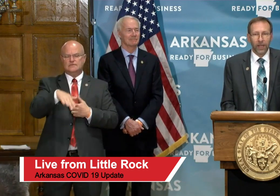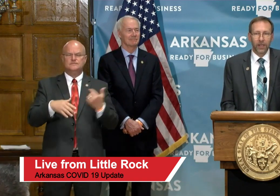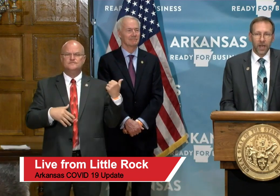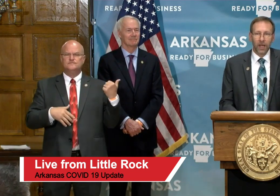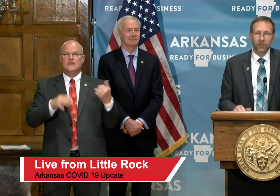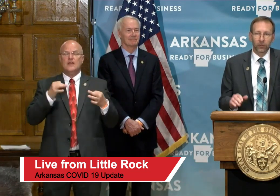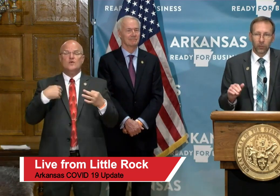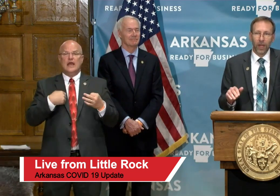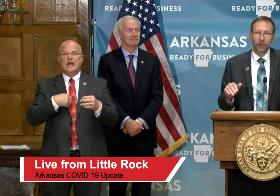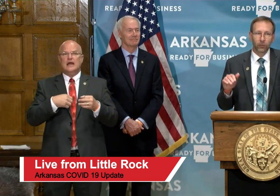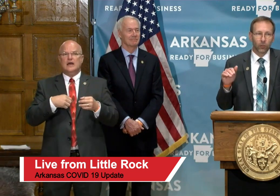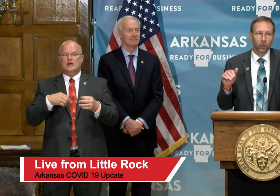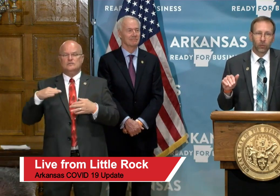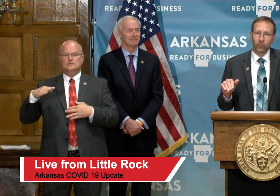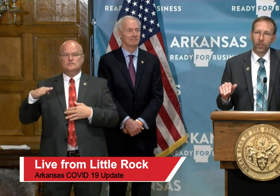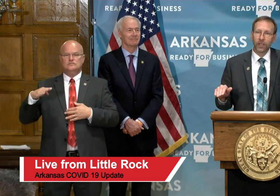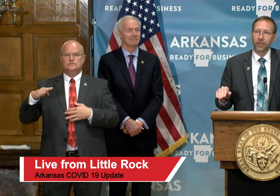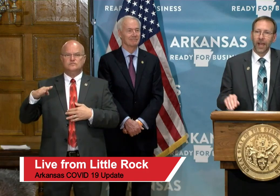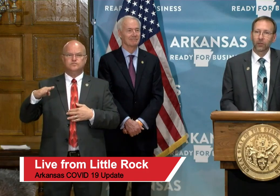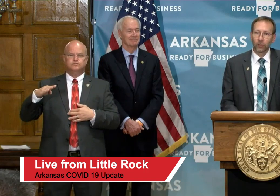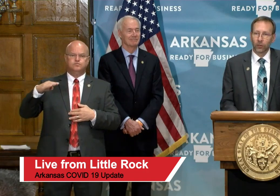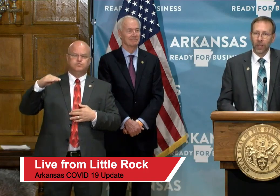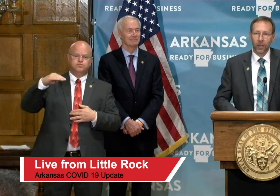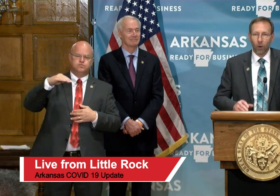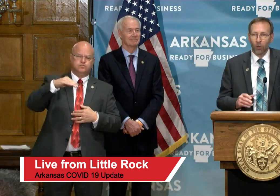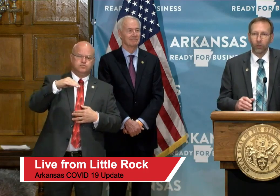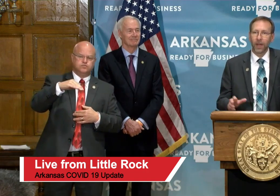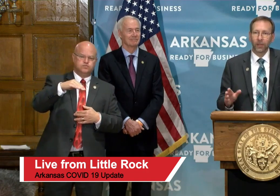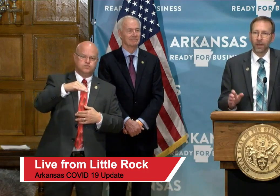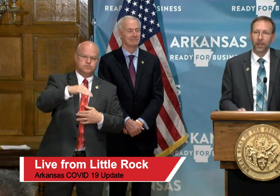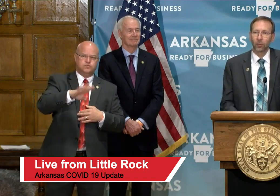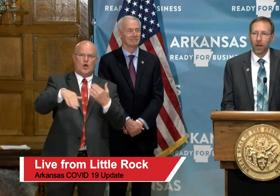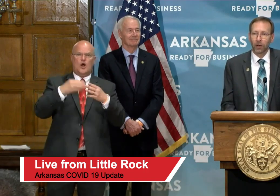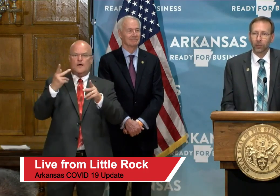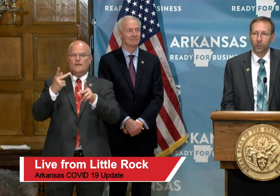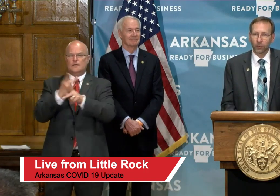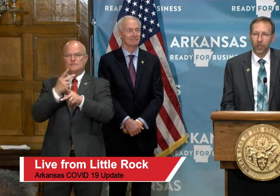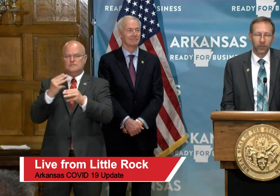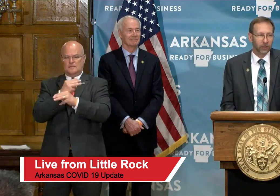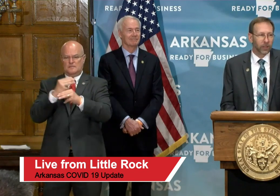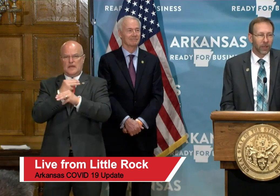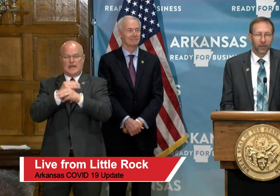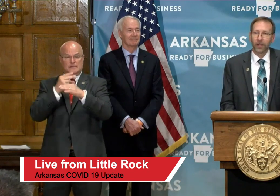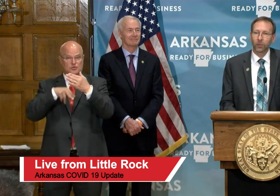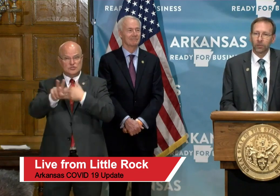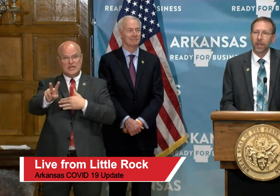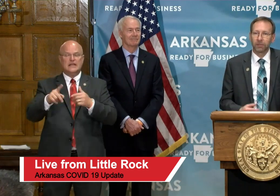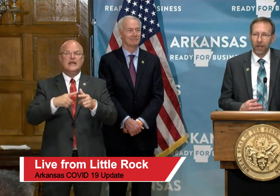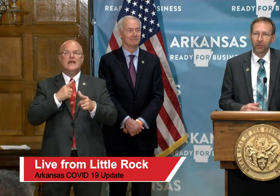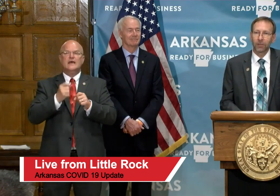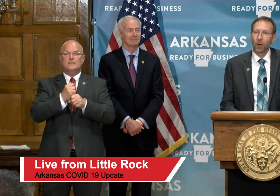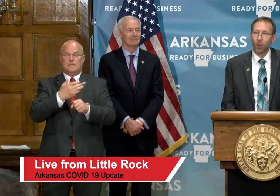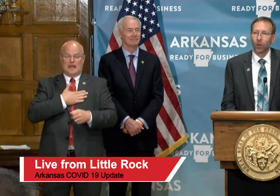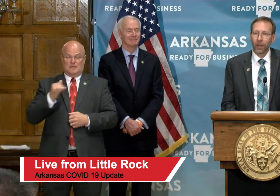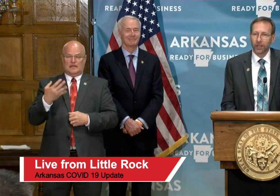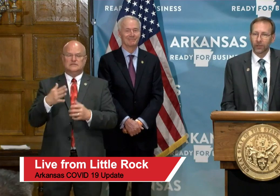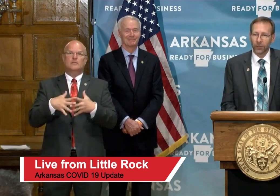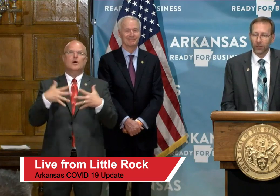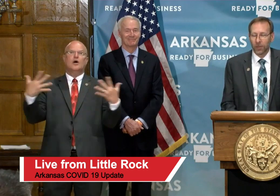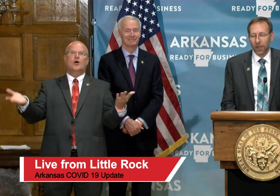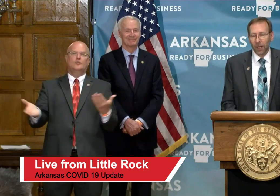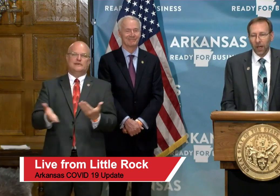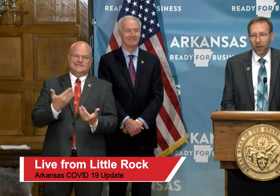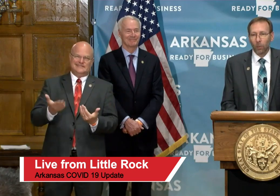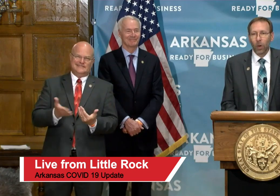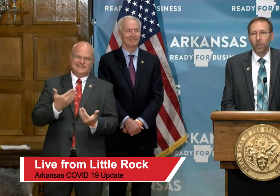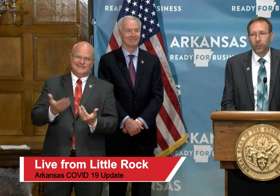If we had a nice, gradual, steady downturn like all those mathematical models projected, then it would make my job a whole lot